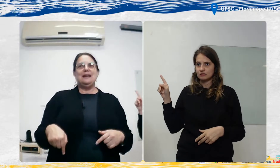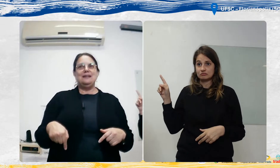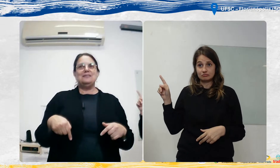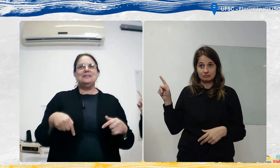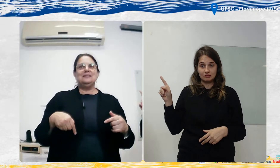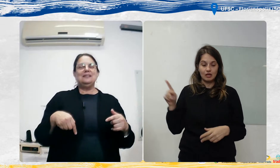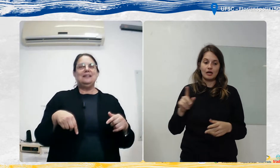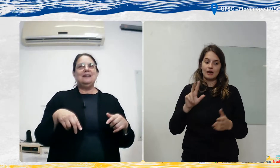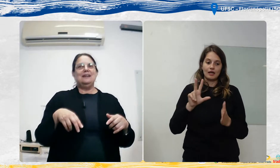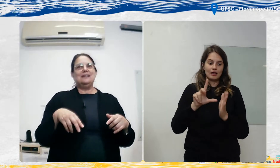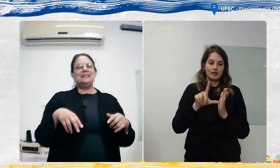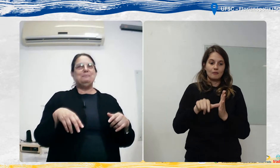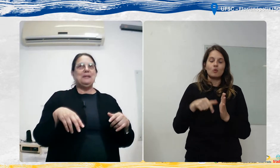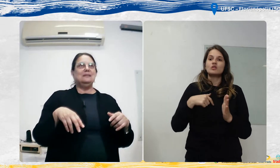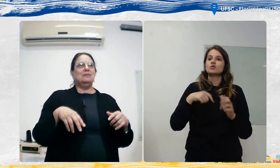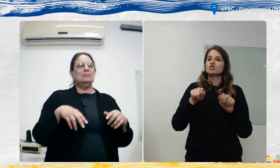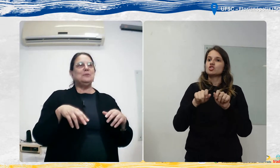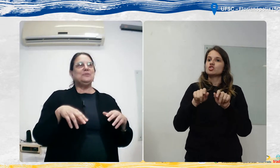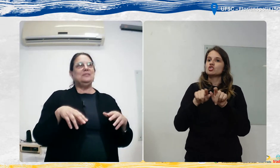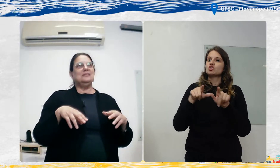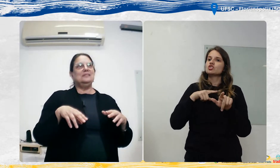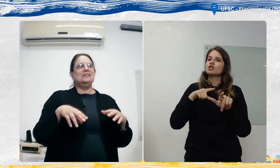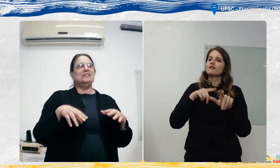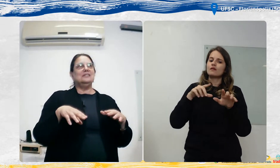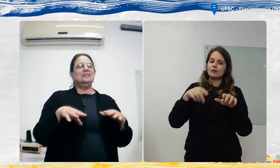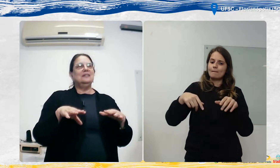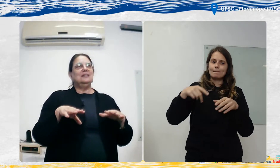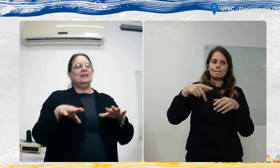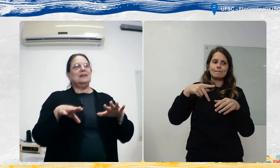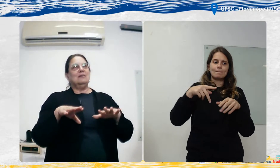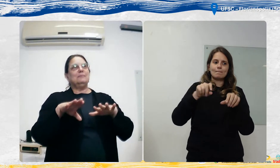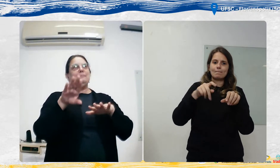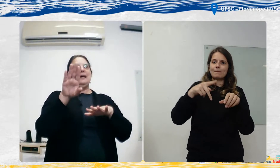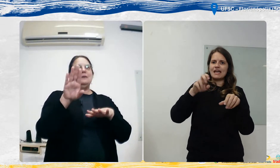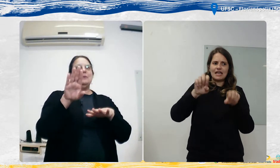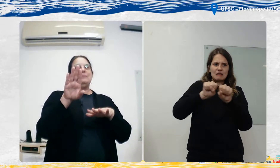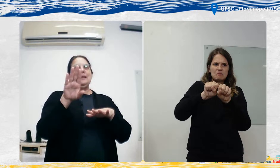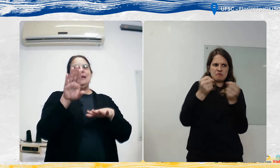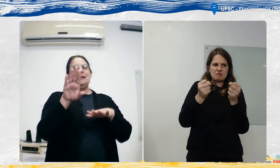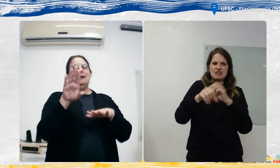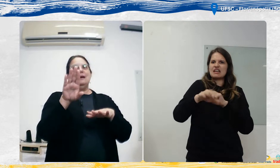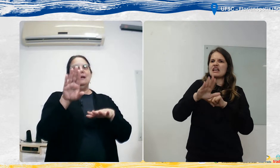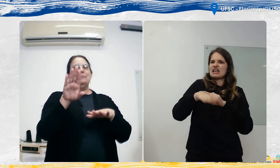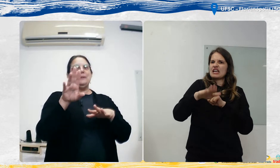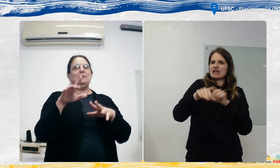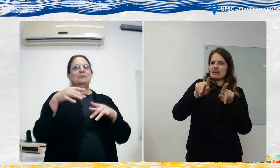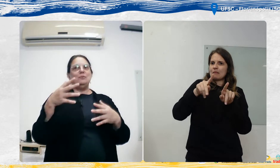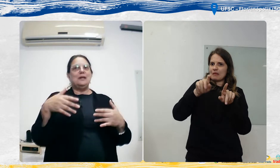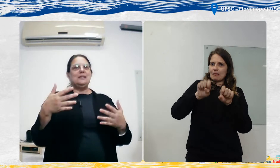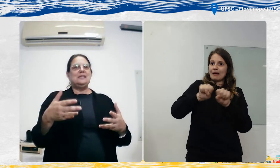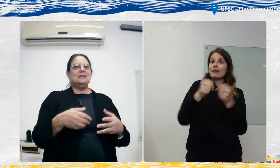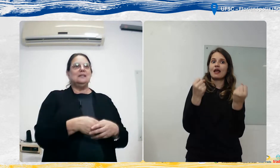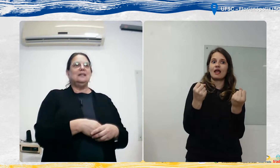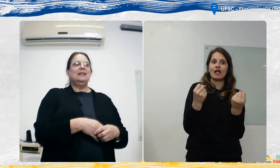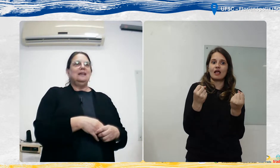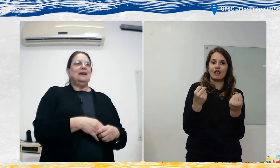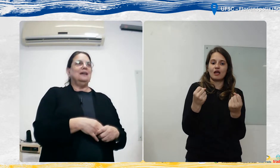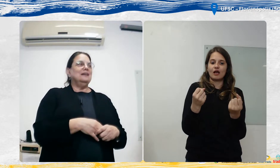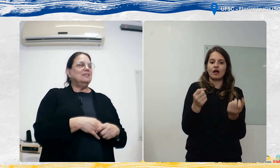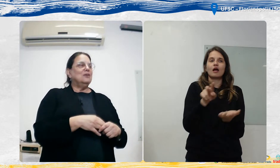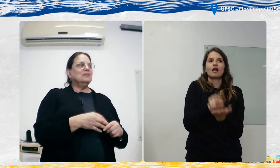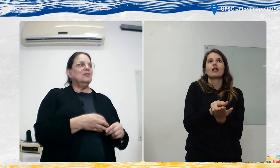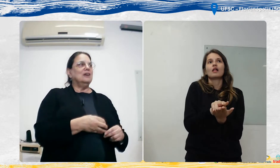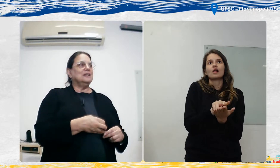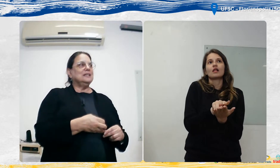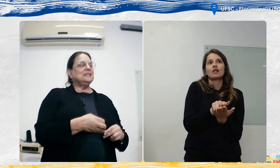my ankle, and I spent almost a year like on my back with my leg up and trying to heal. And